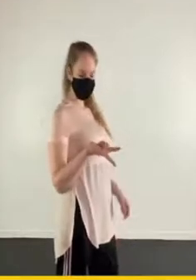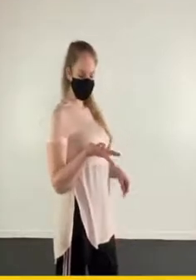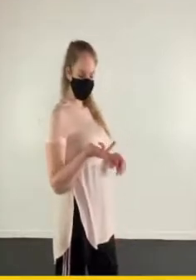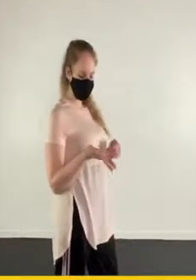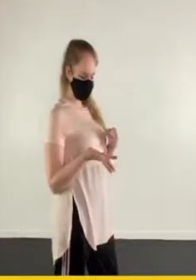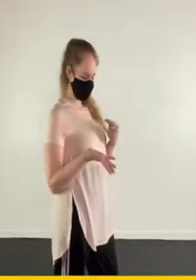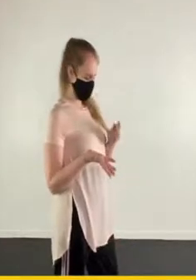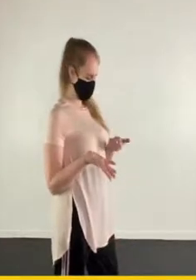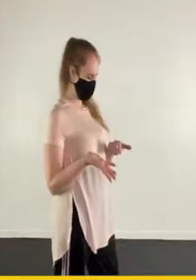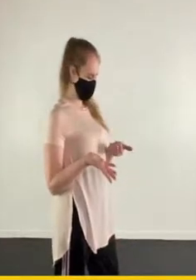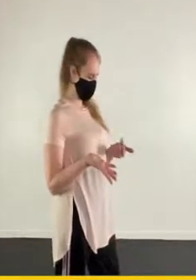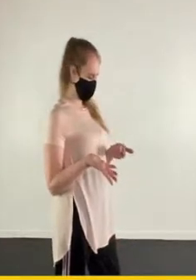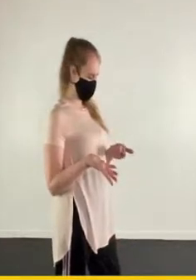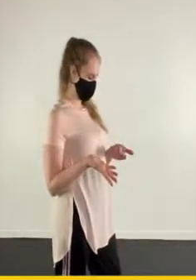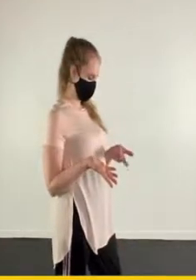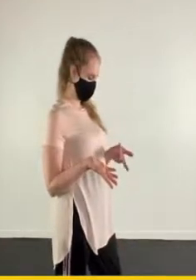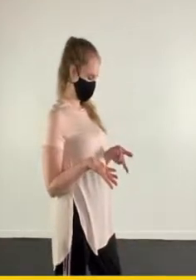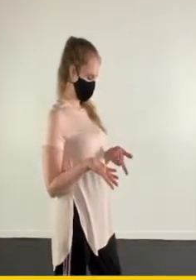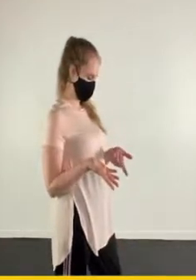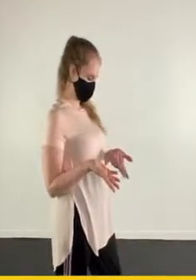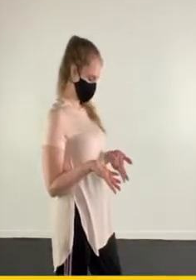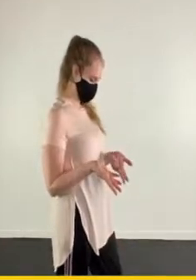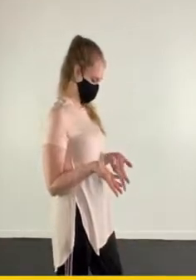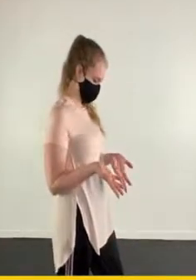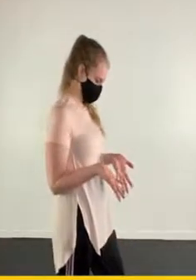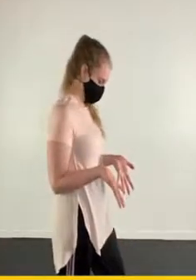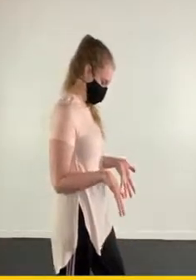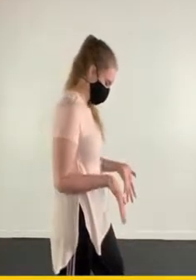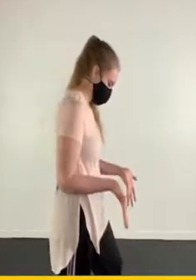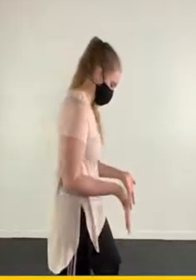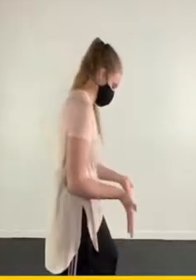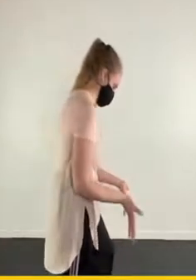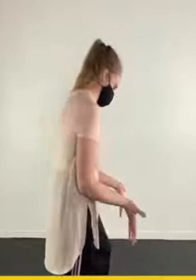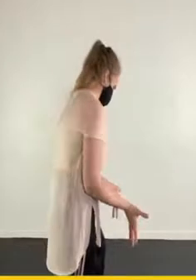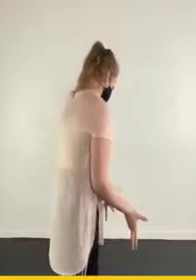There's no justice and definitely no peace.